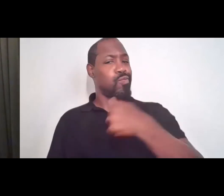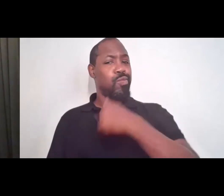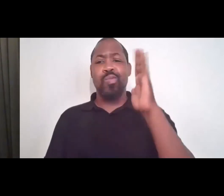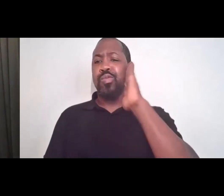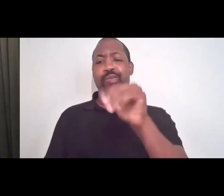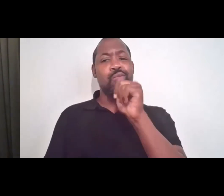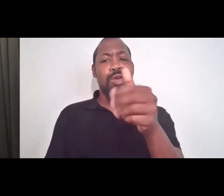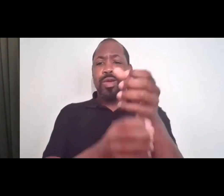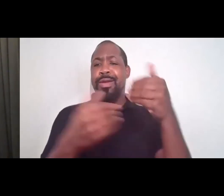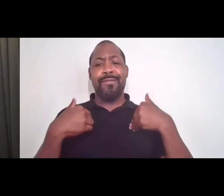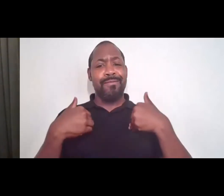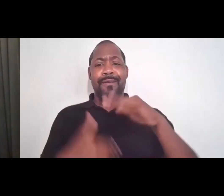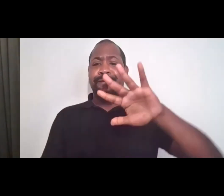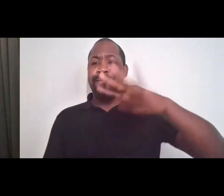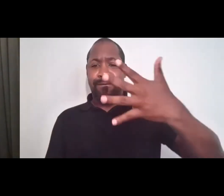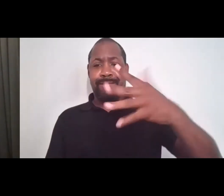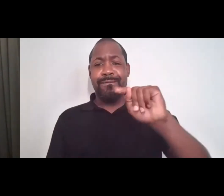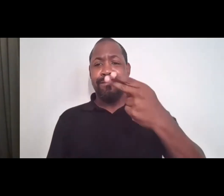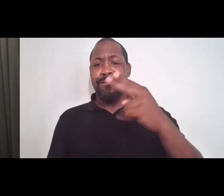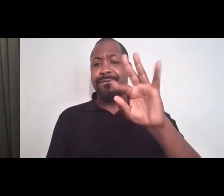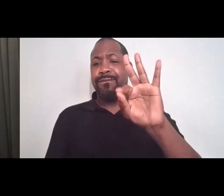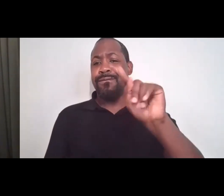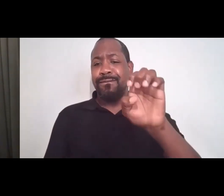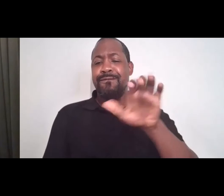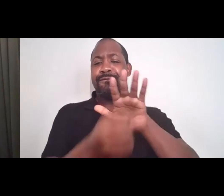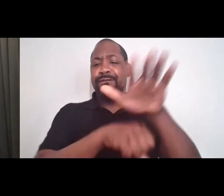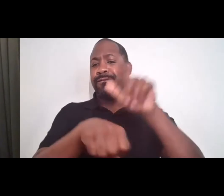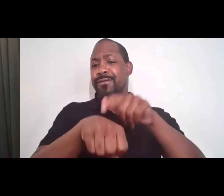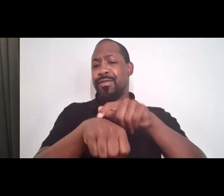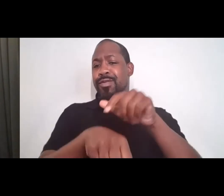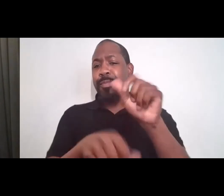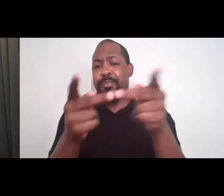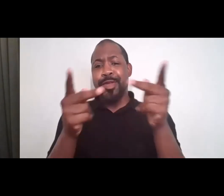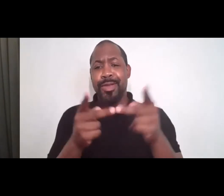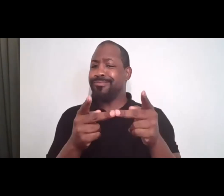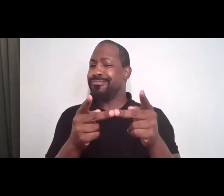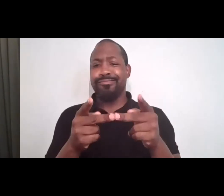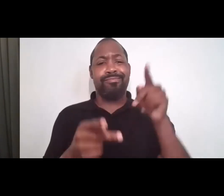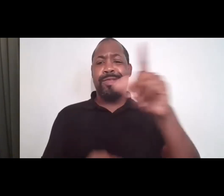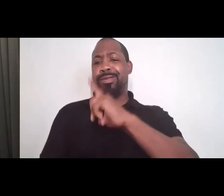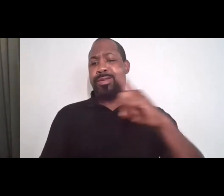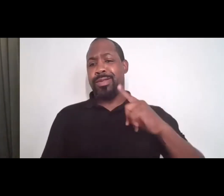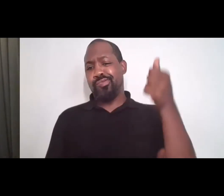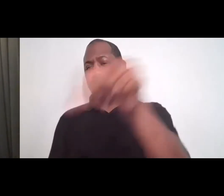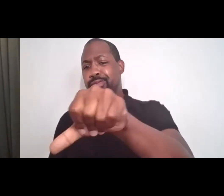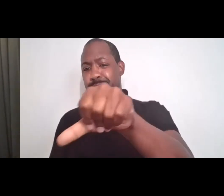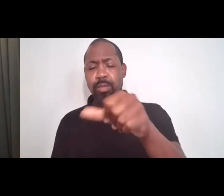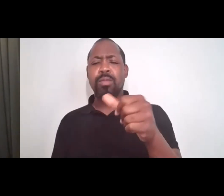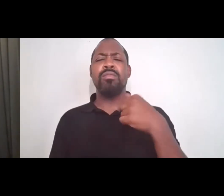increase. Unfortunately, we did not get the 5th FTE that we were asking for, the full-time employee position. The